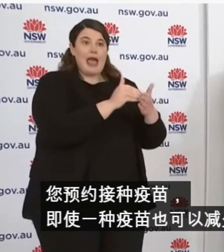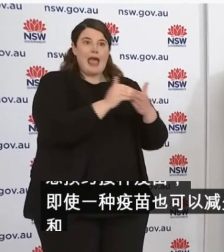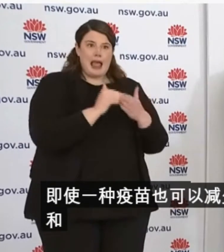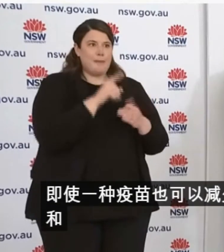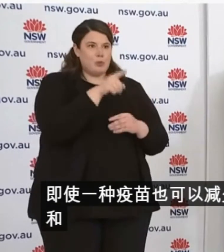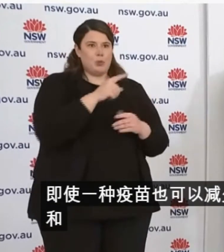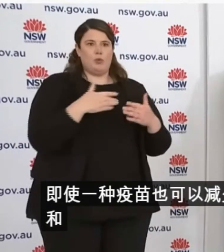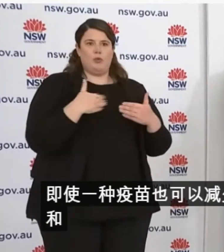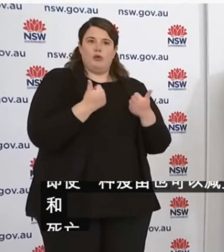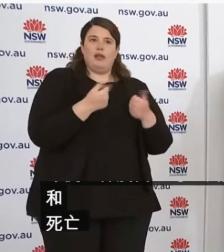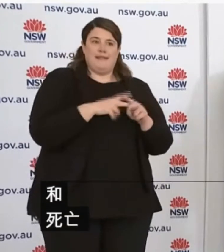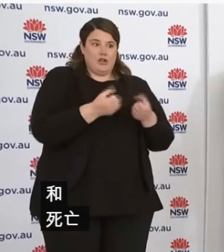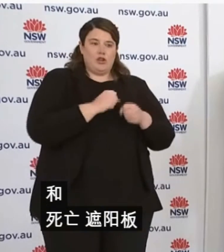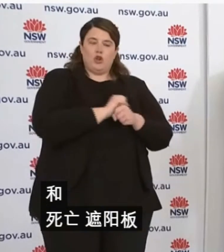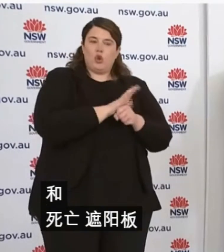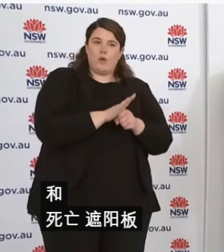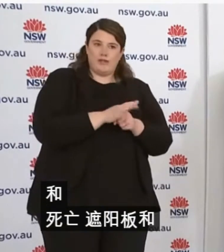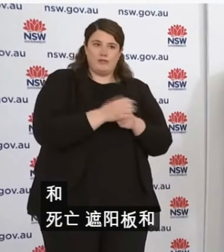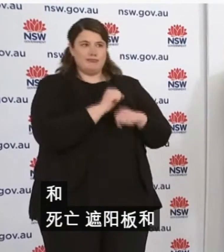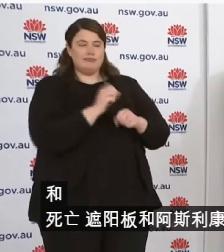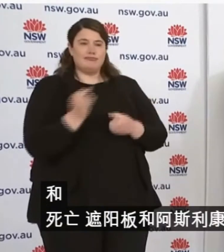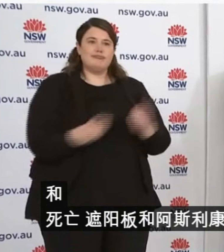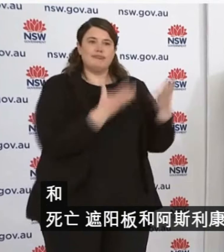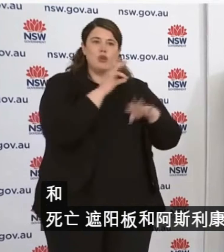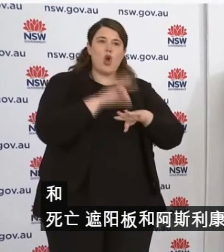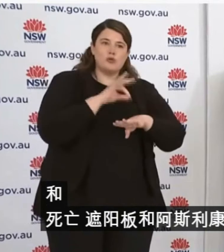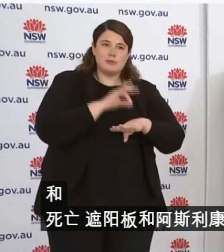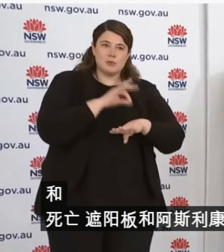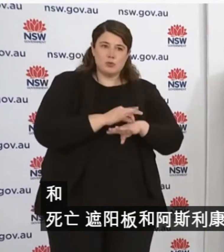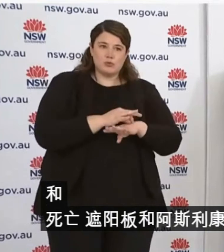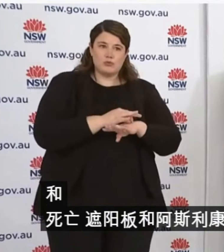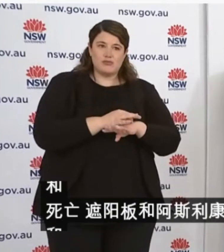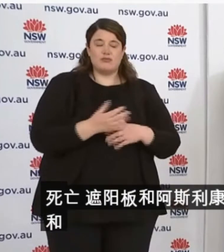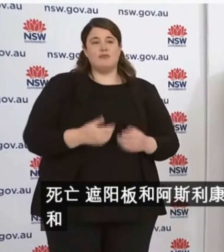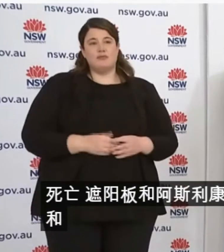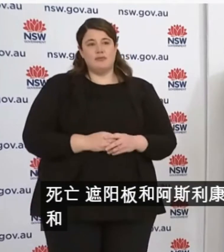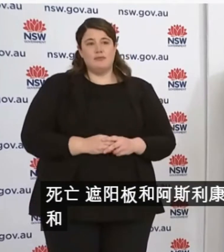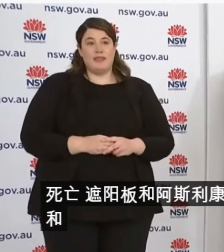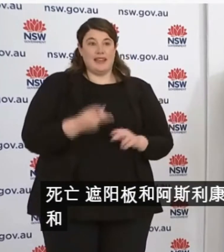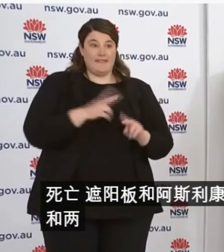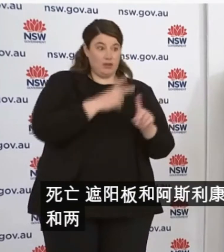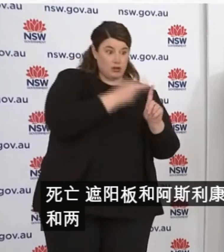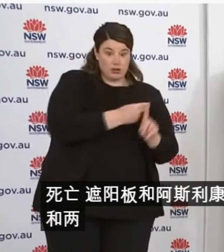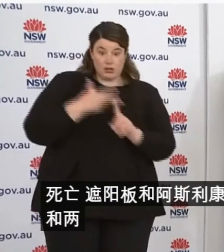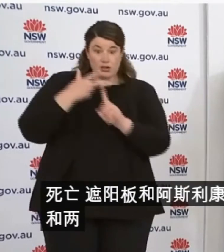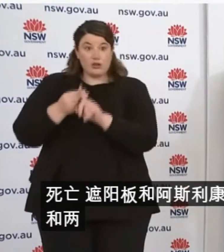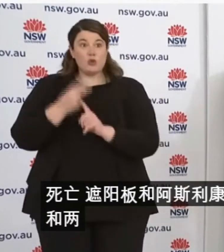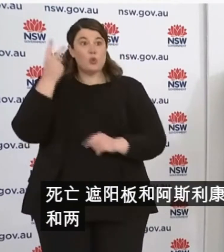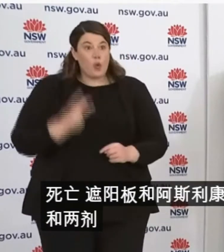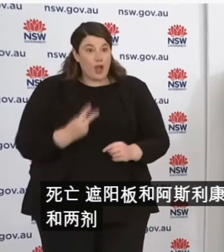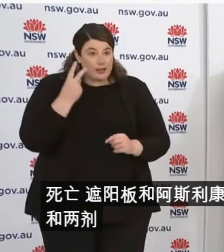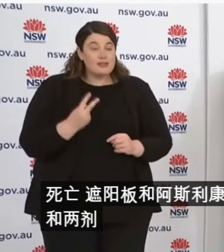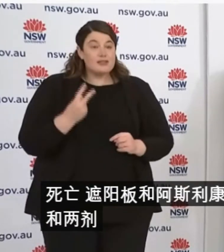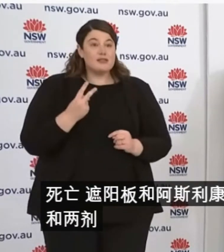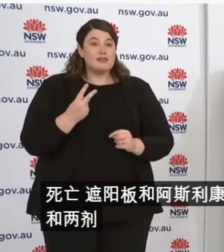hospitalisation and death, both Pfizer and AstraZeneca, by 70%. And 2 doses achieves about